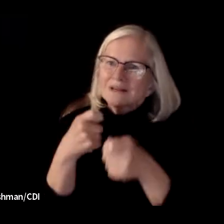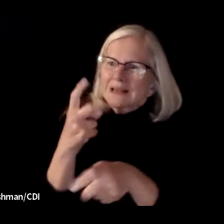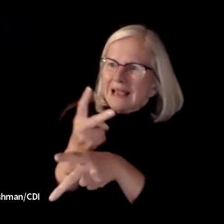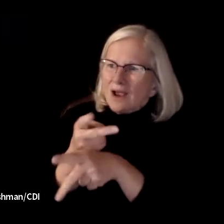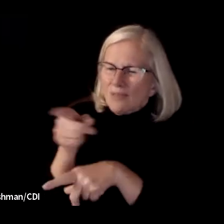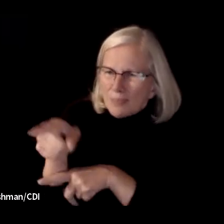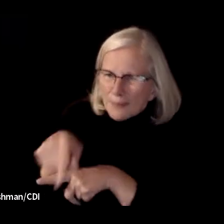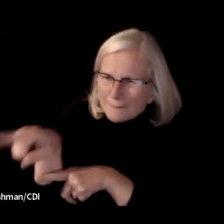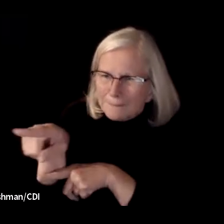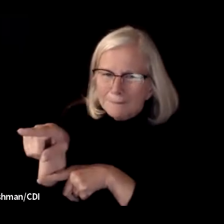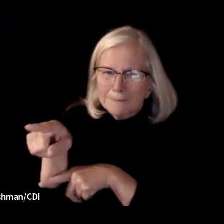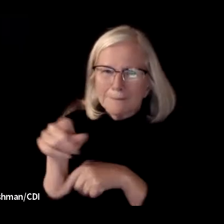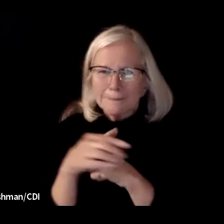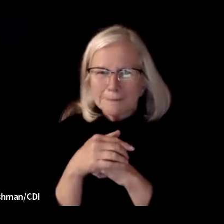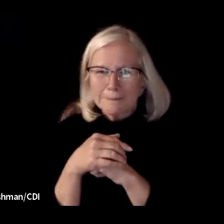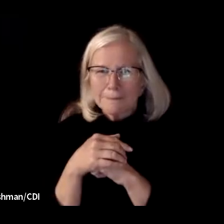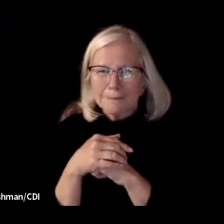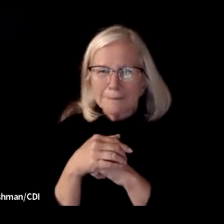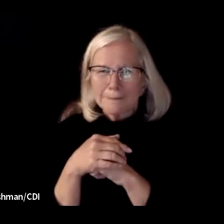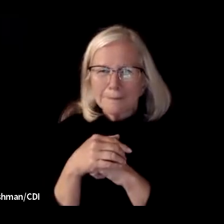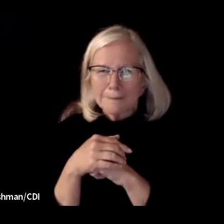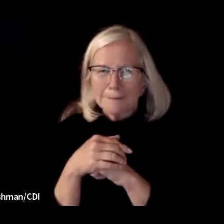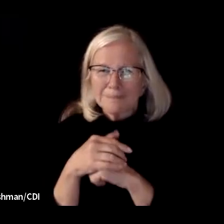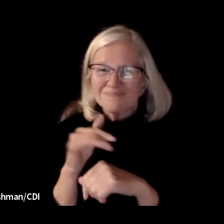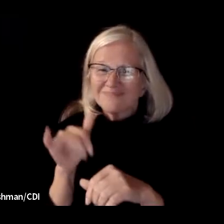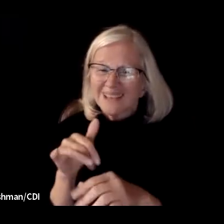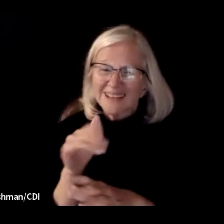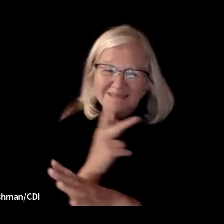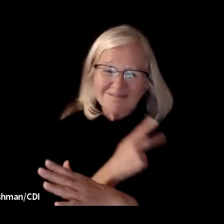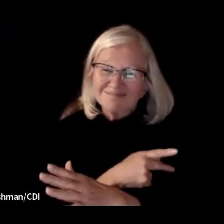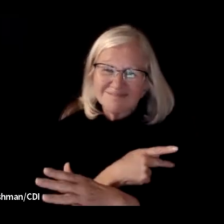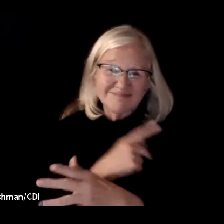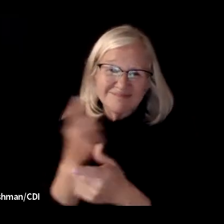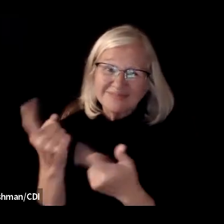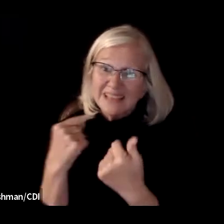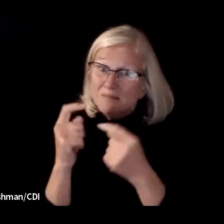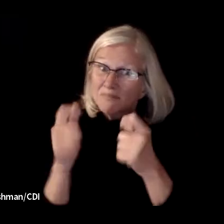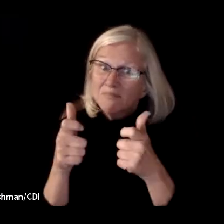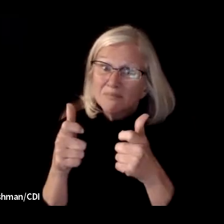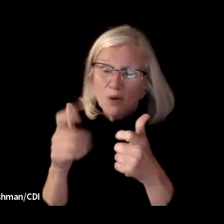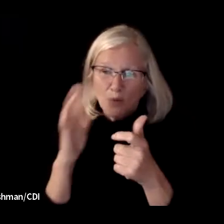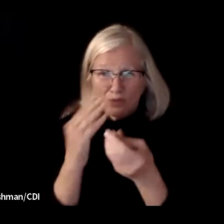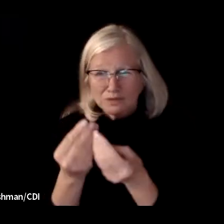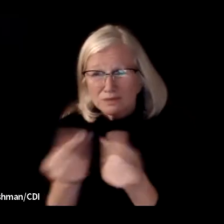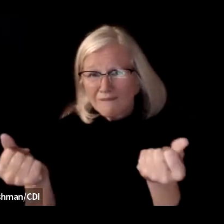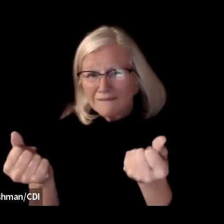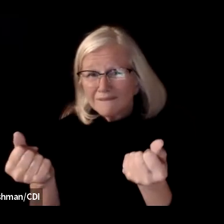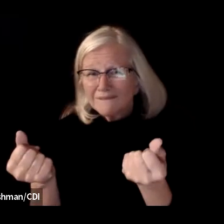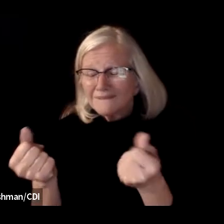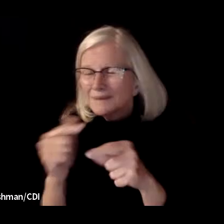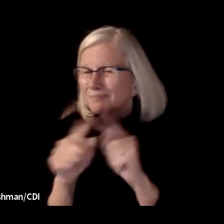patient perspective of coming in as it was, our ability to get to them.